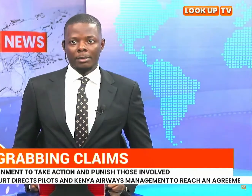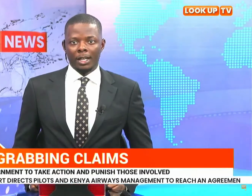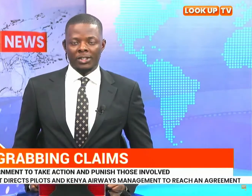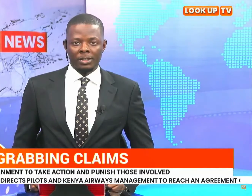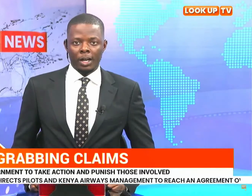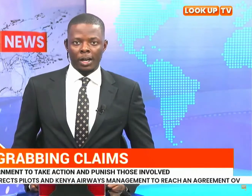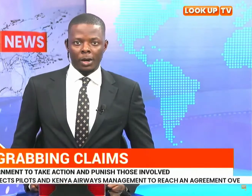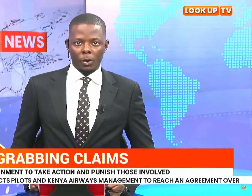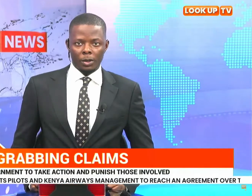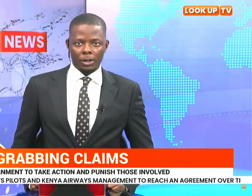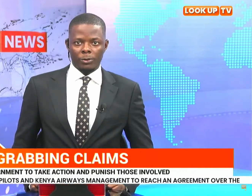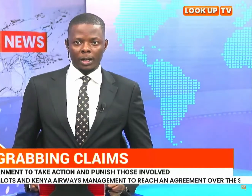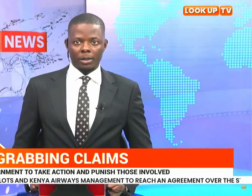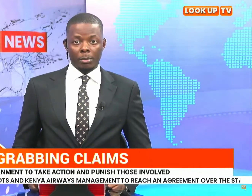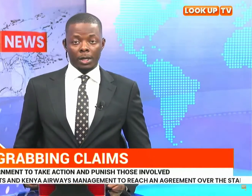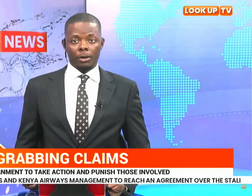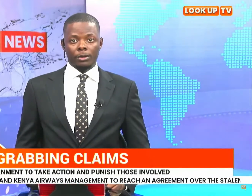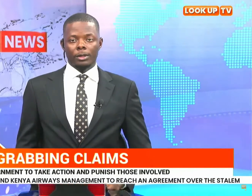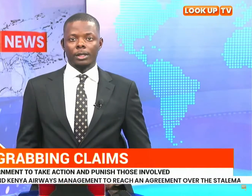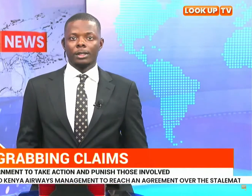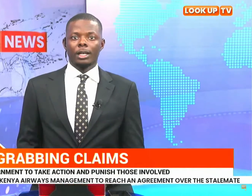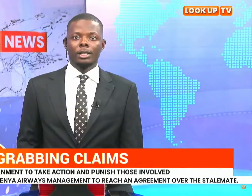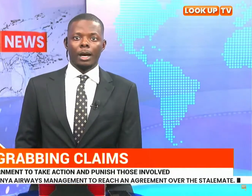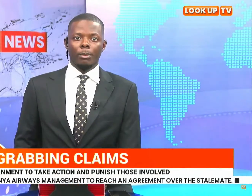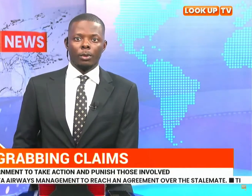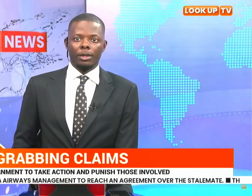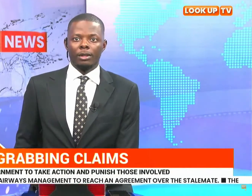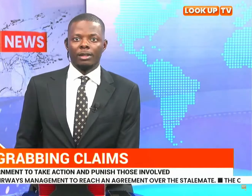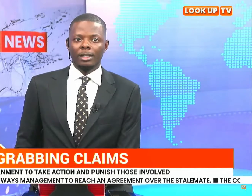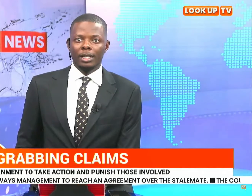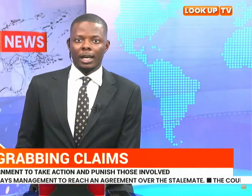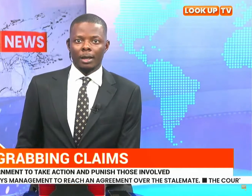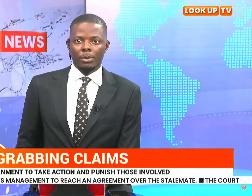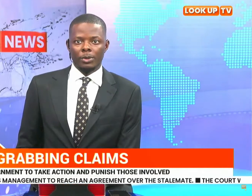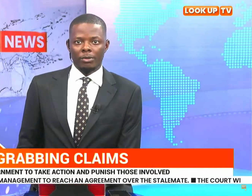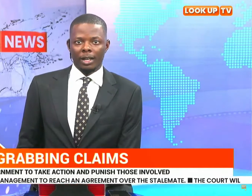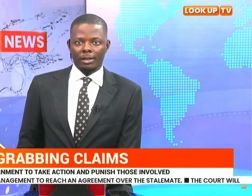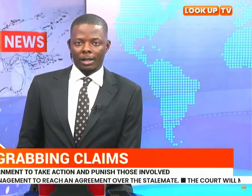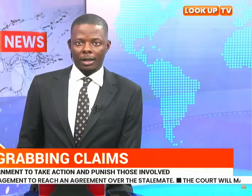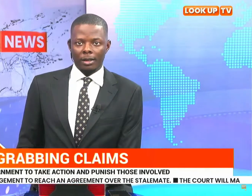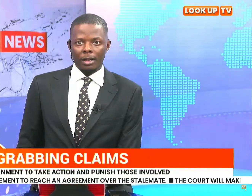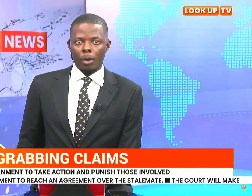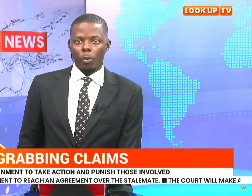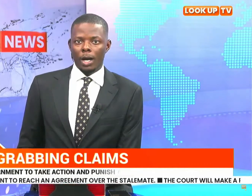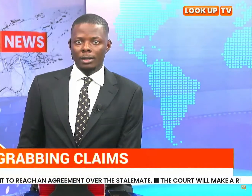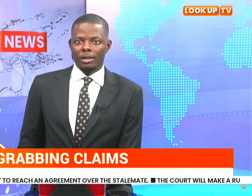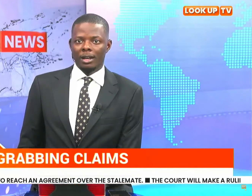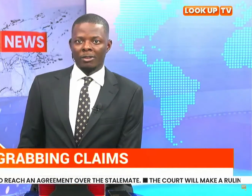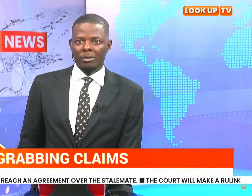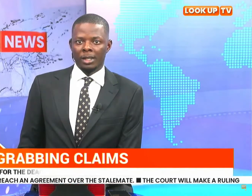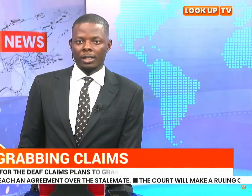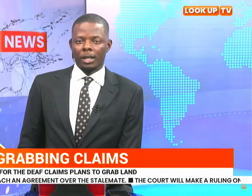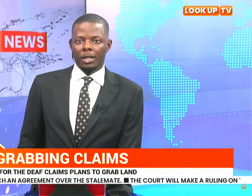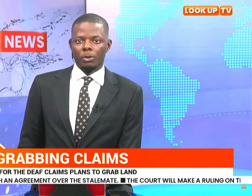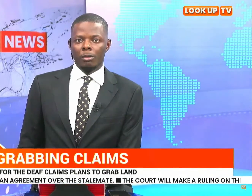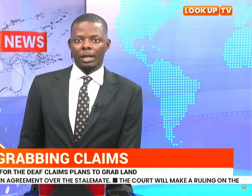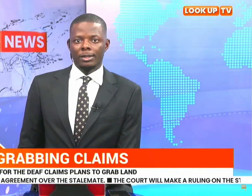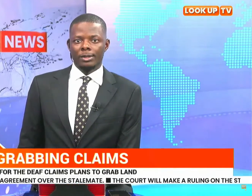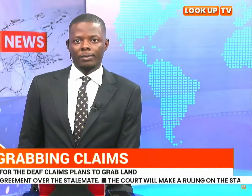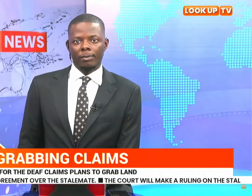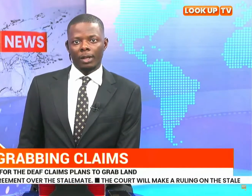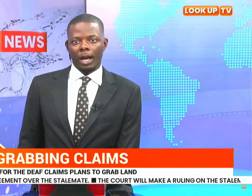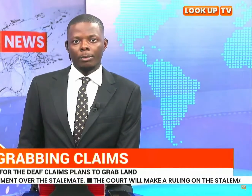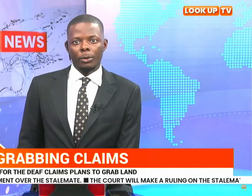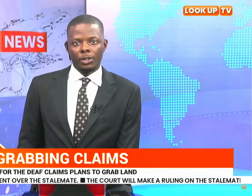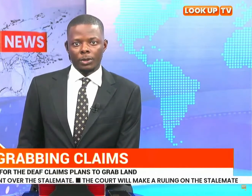KCSE examinations, only to find beacons set up within the 30-acre piece of land. They now want the government to